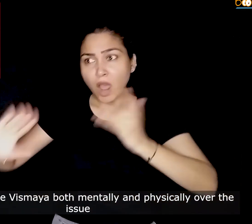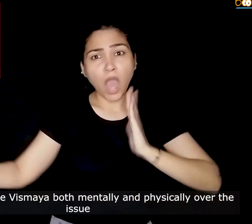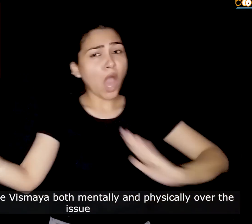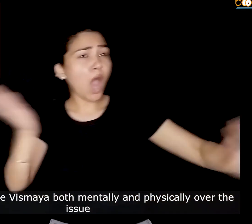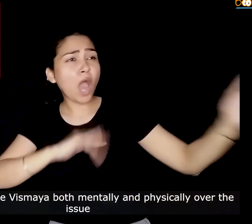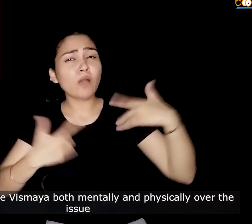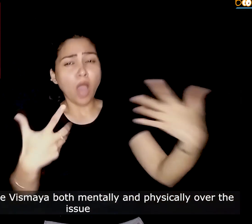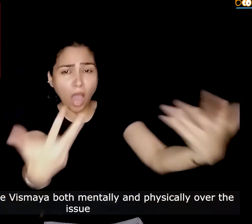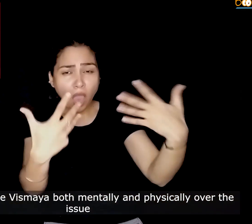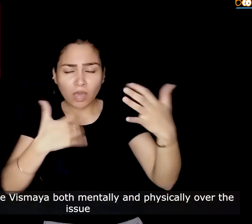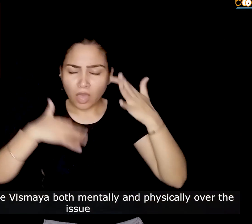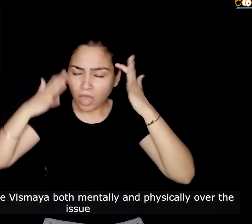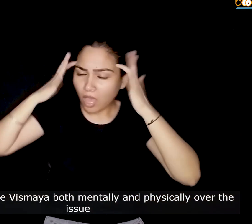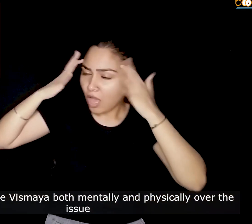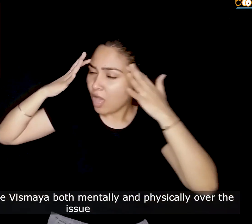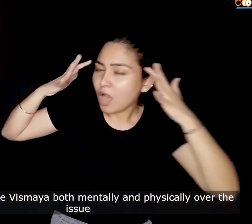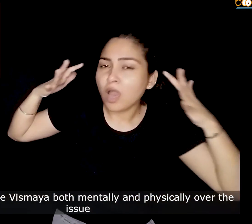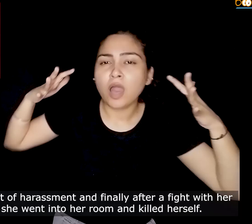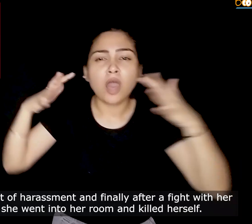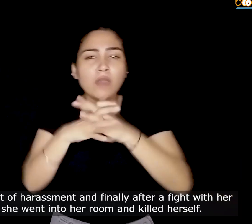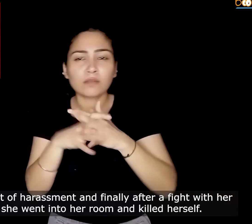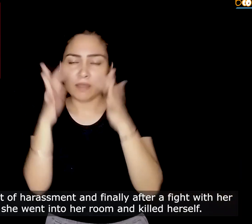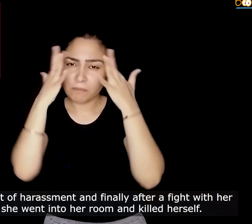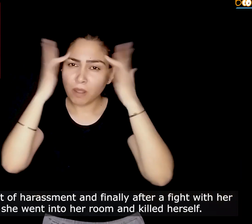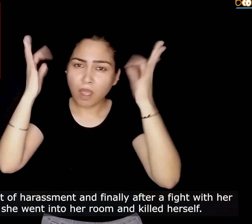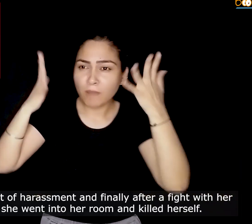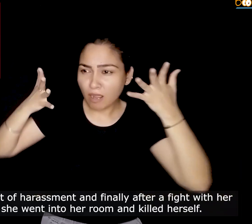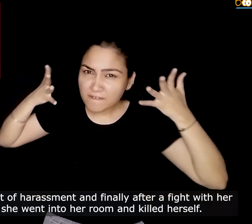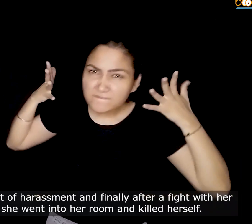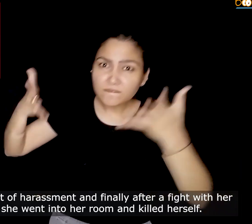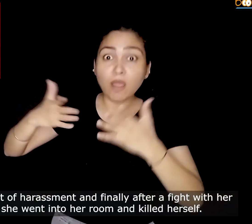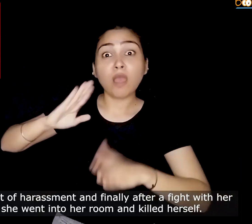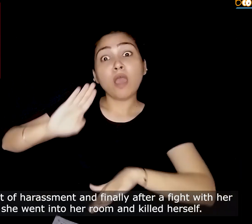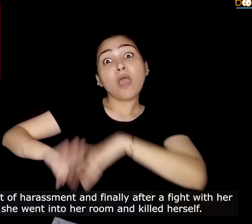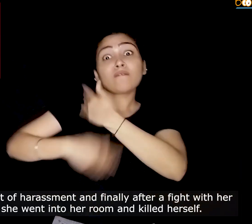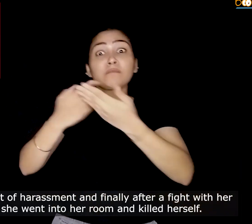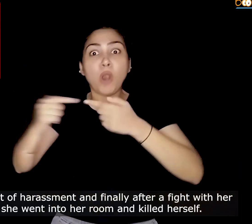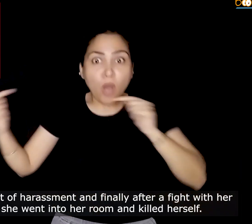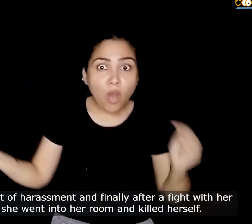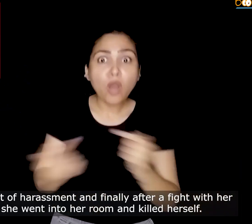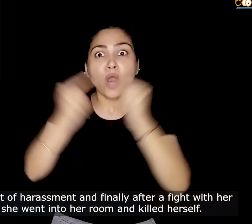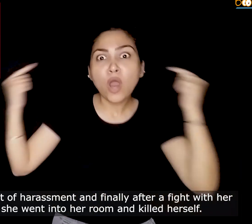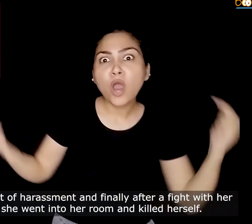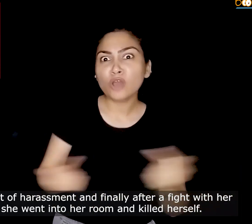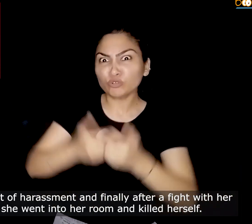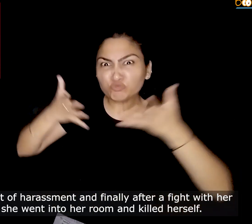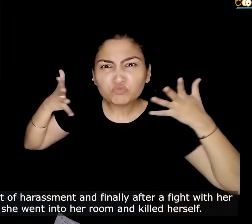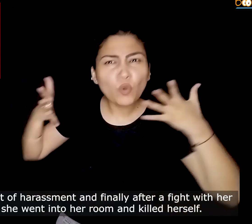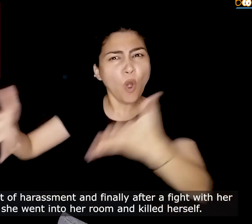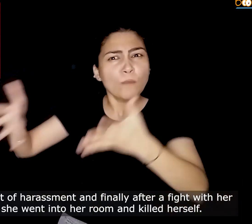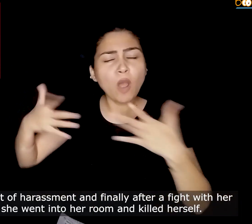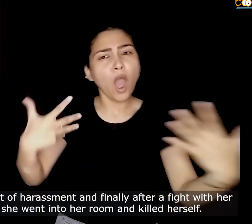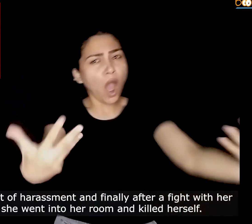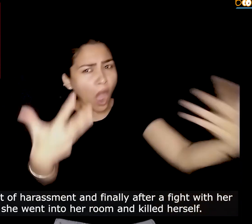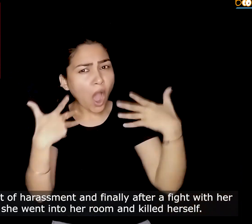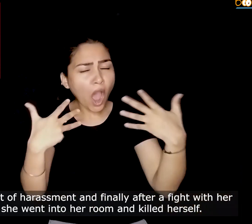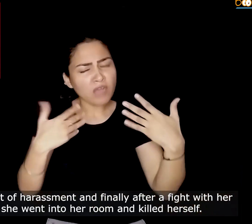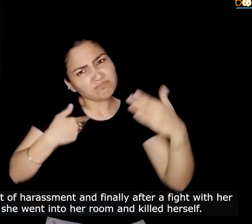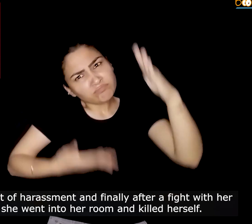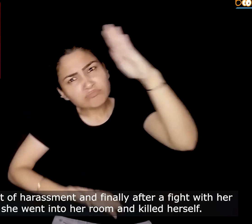physically over the issue causing her a lot of harassment and finally after a fight with her husband she went